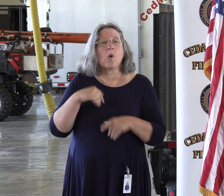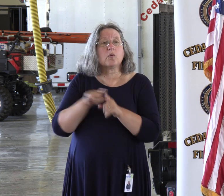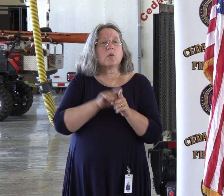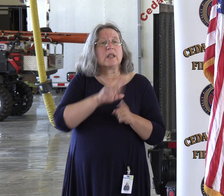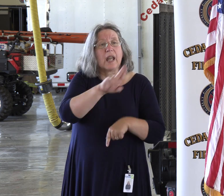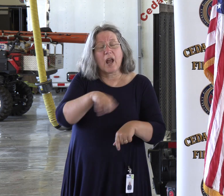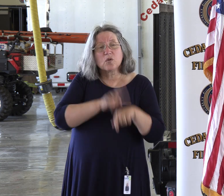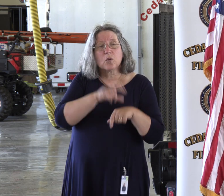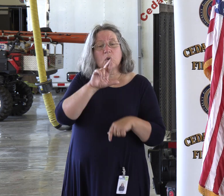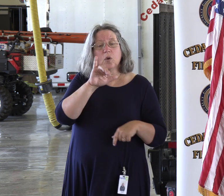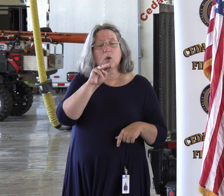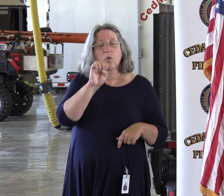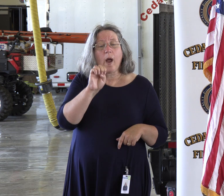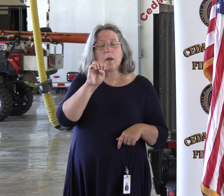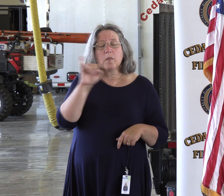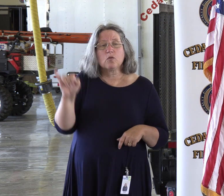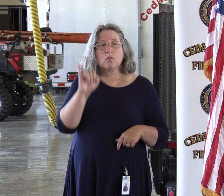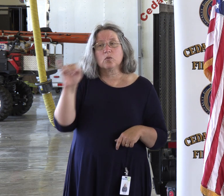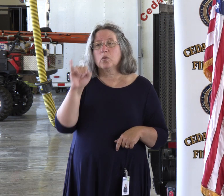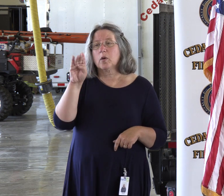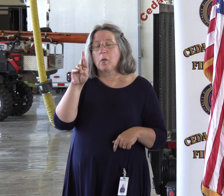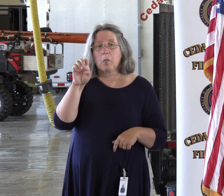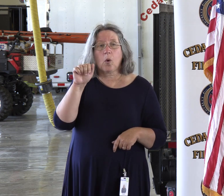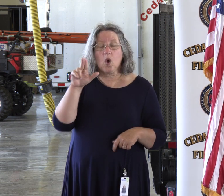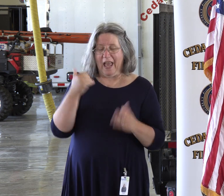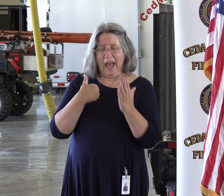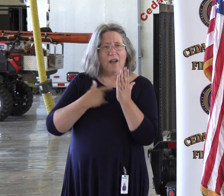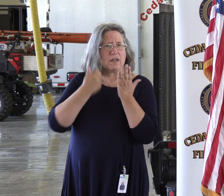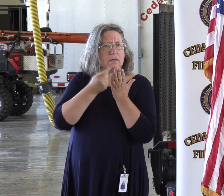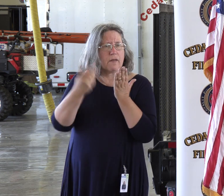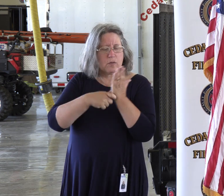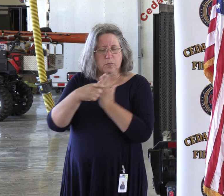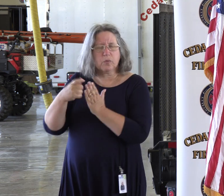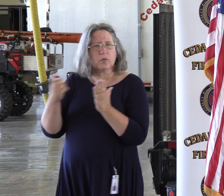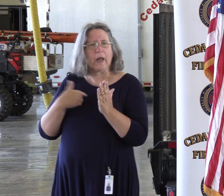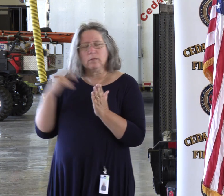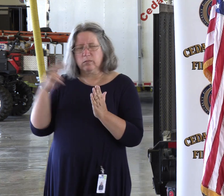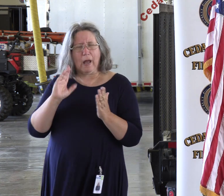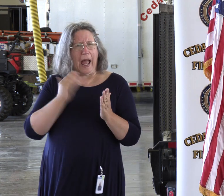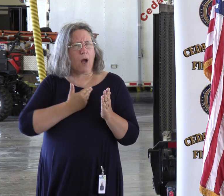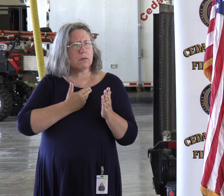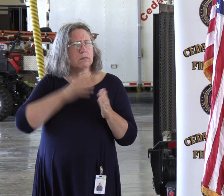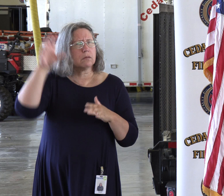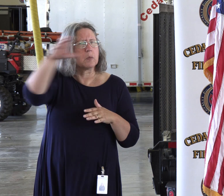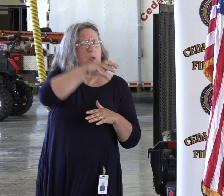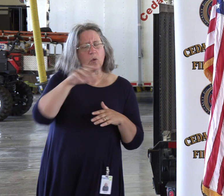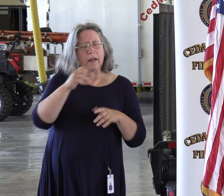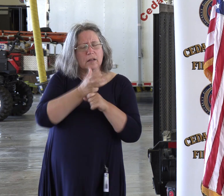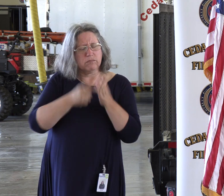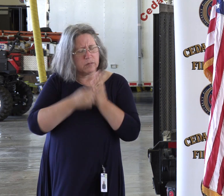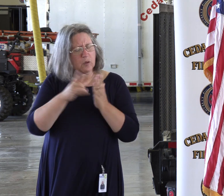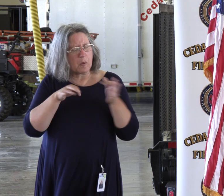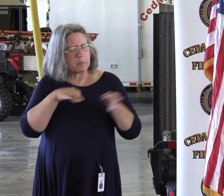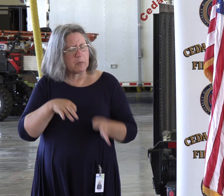Bureau, and these brochures are available at our neighborhood resource centers. Finally,